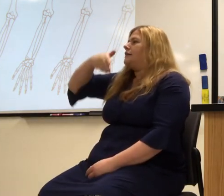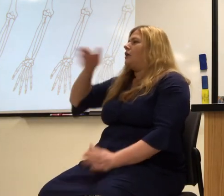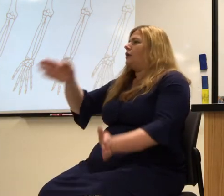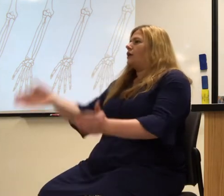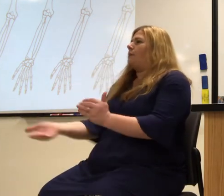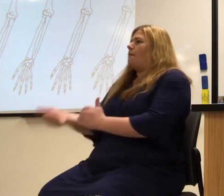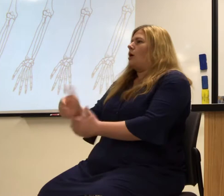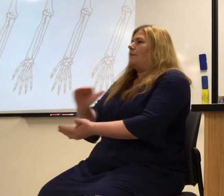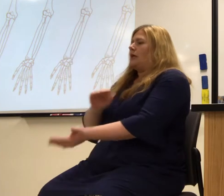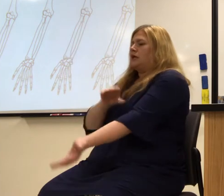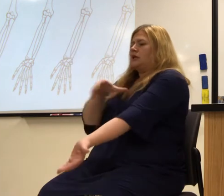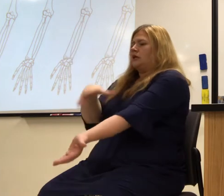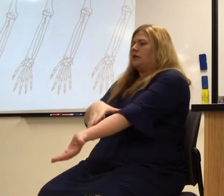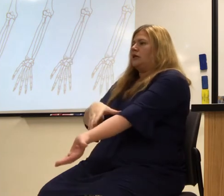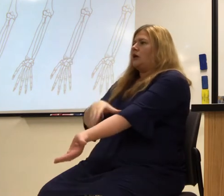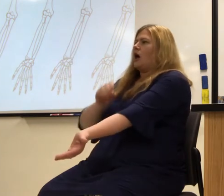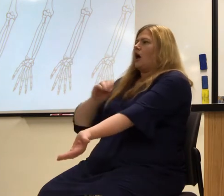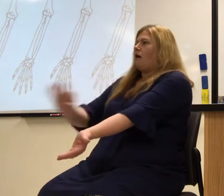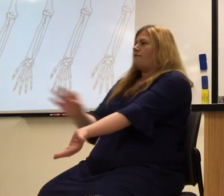Of the